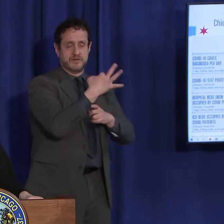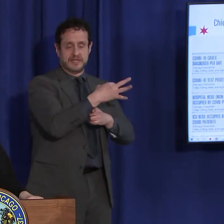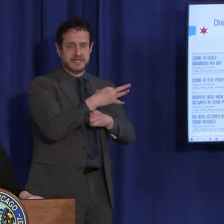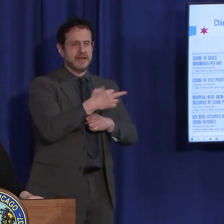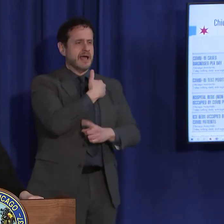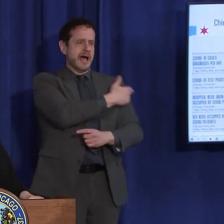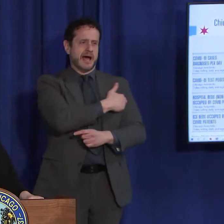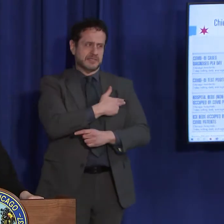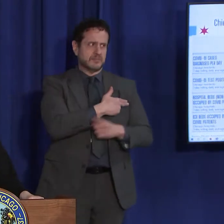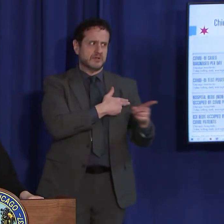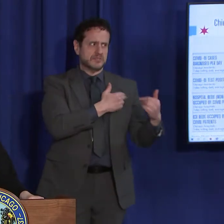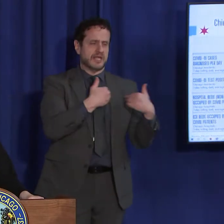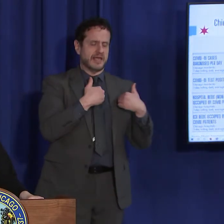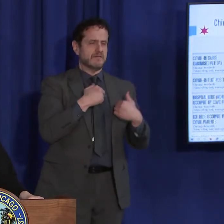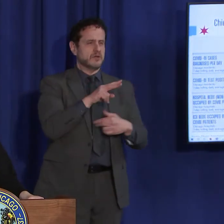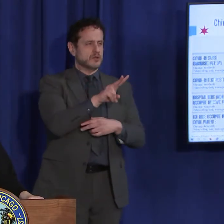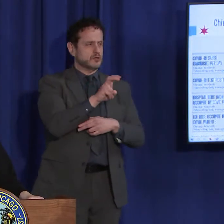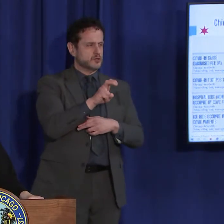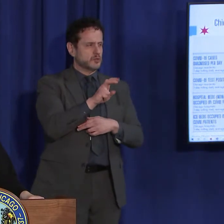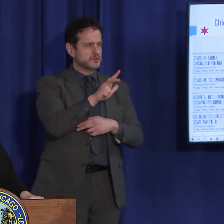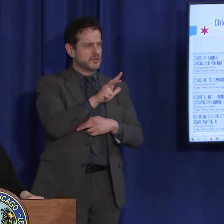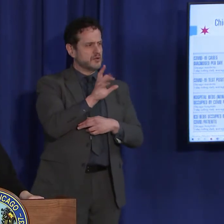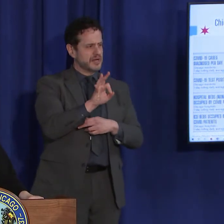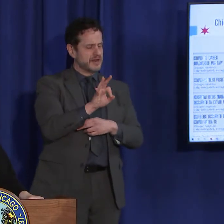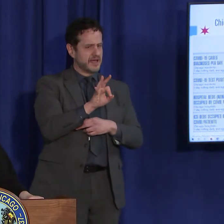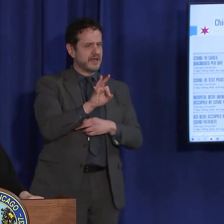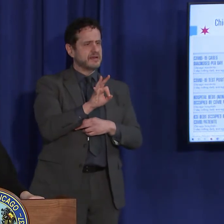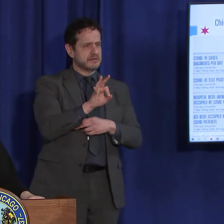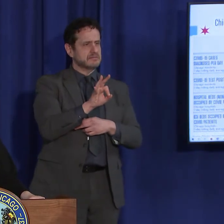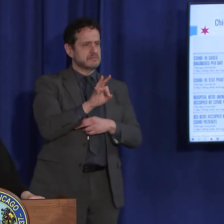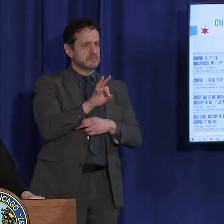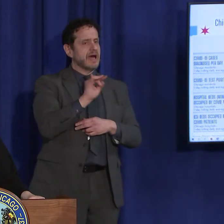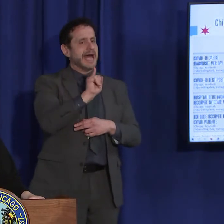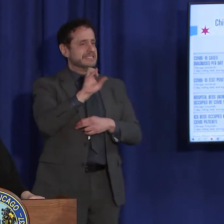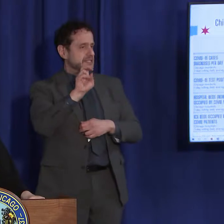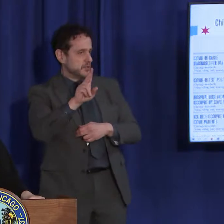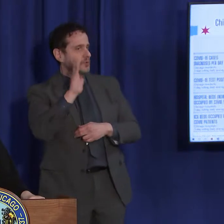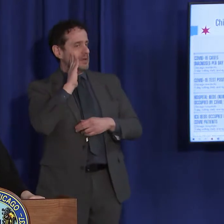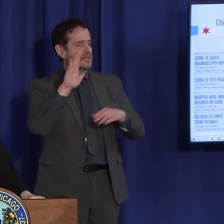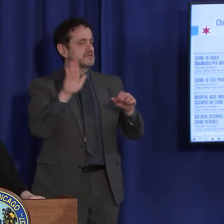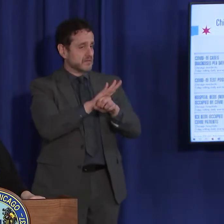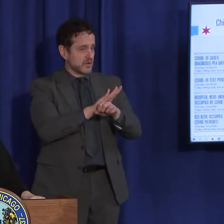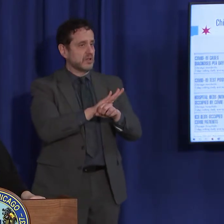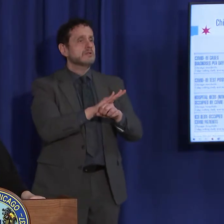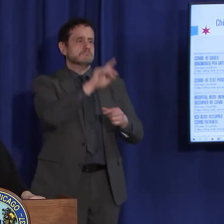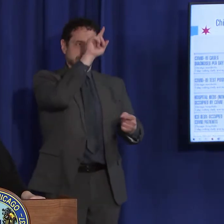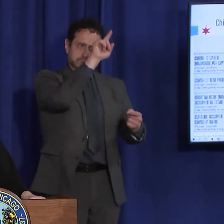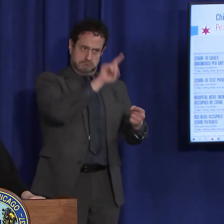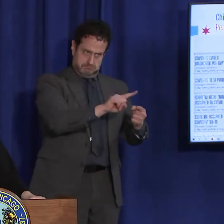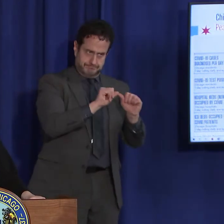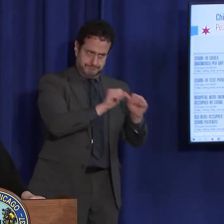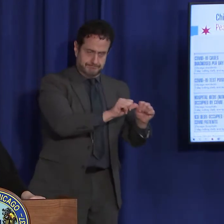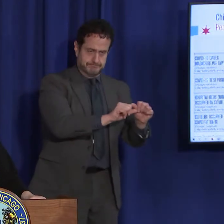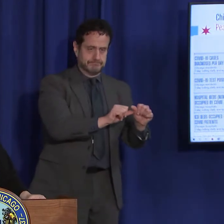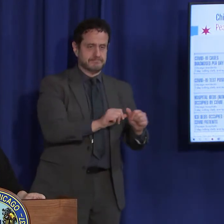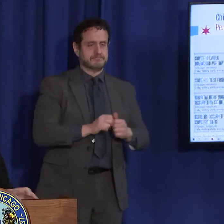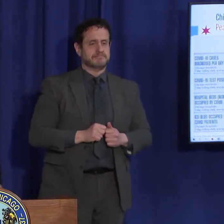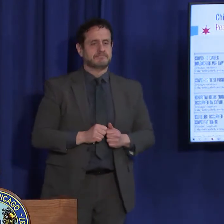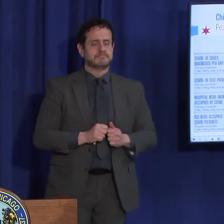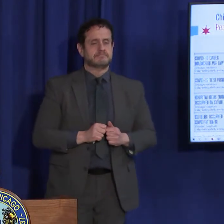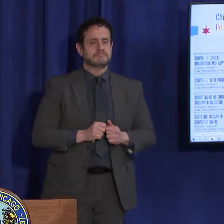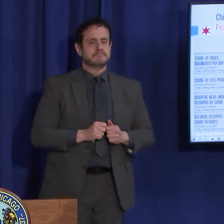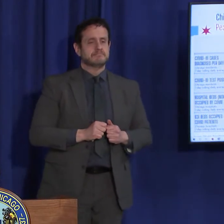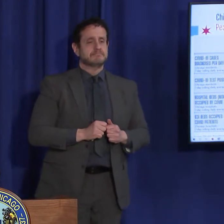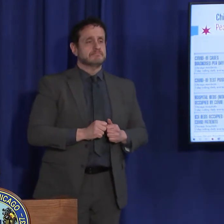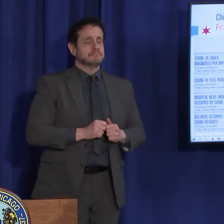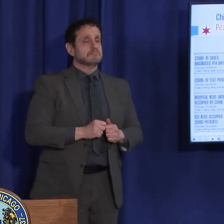at 239 across the city and continuing to decrease. In ICU, another 80 and continuing to decrease. If we